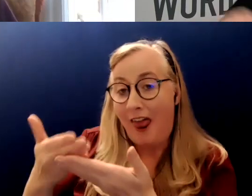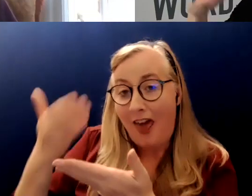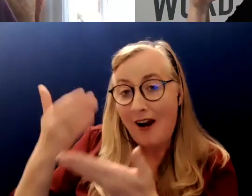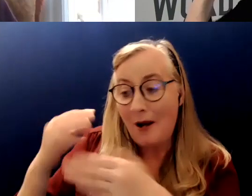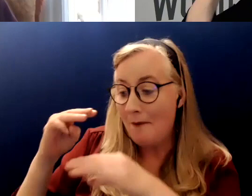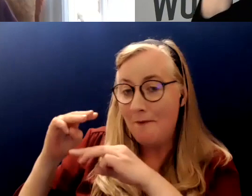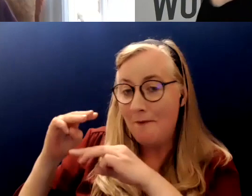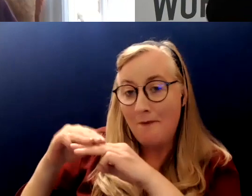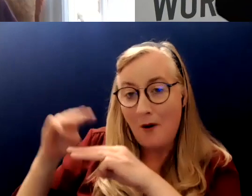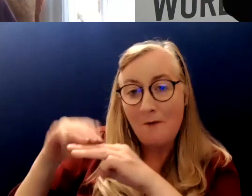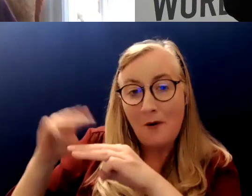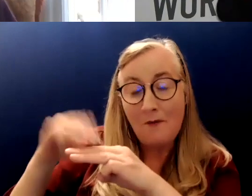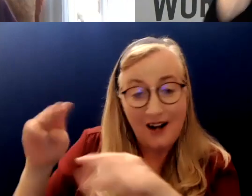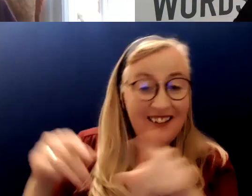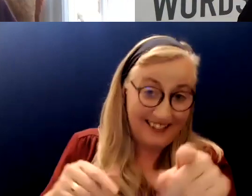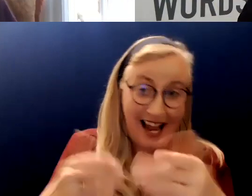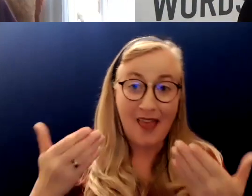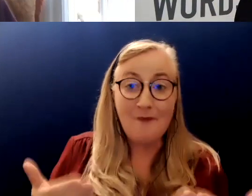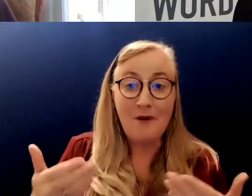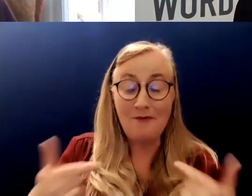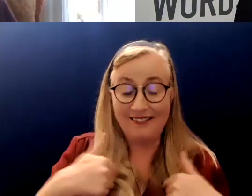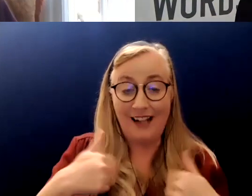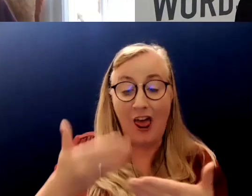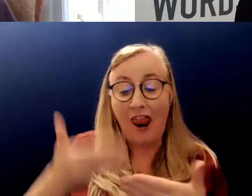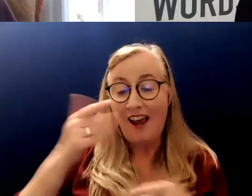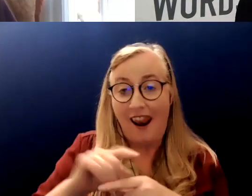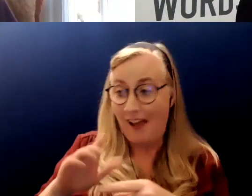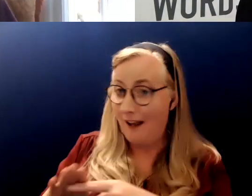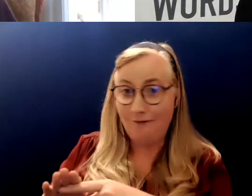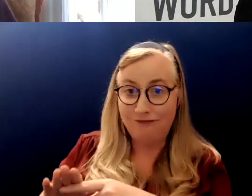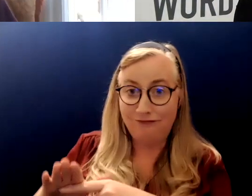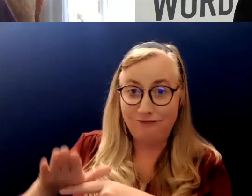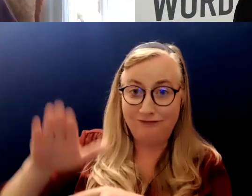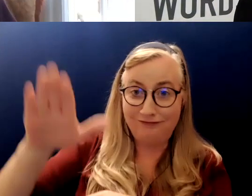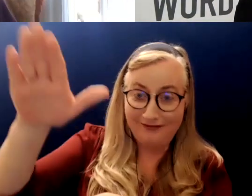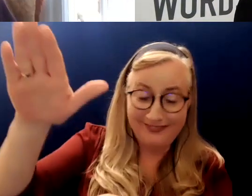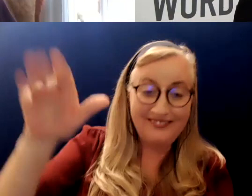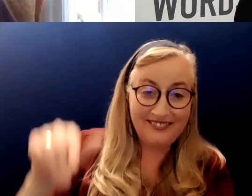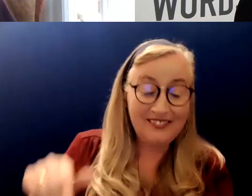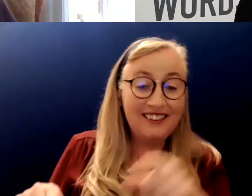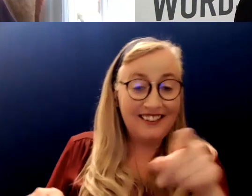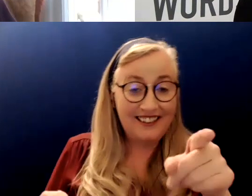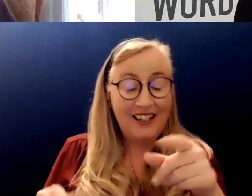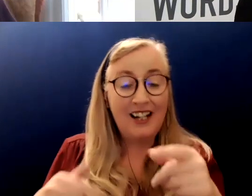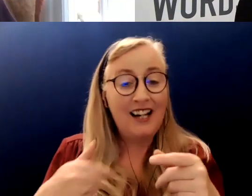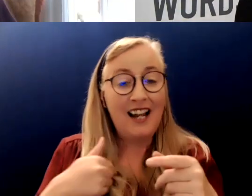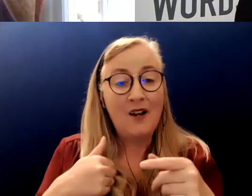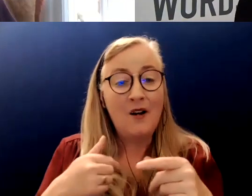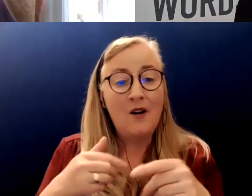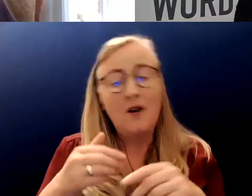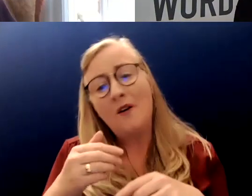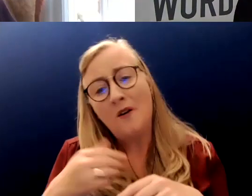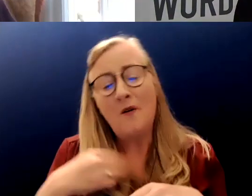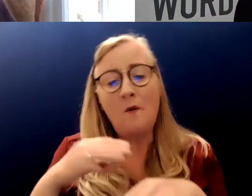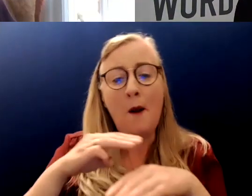I say, my learning is like this at the moment. I've always believed, we are so much more than we